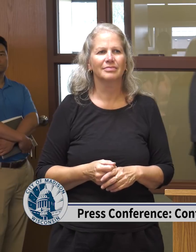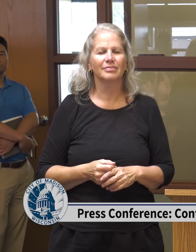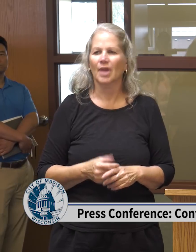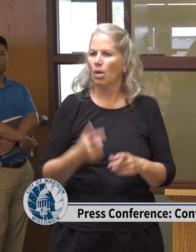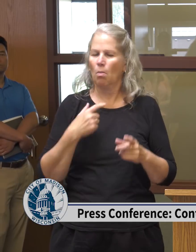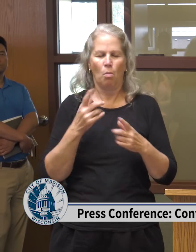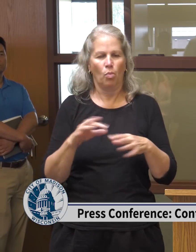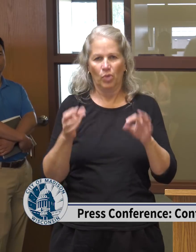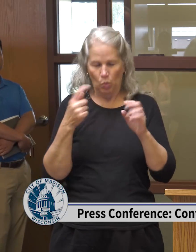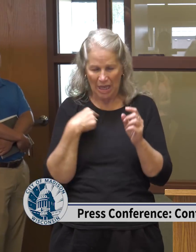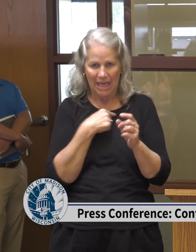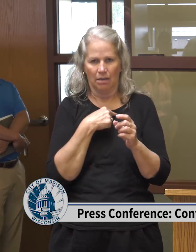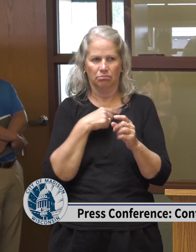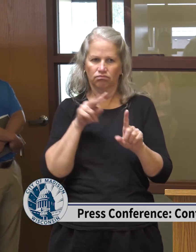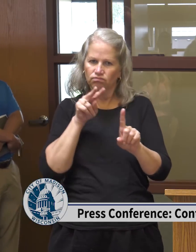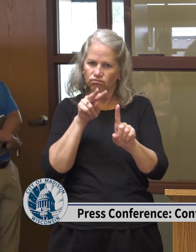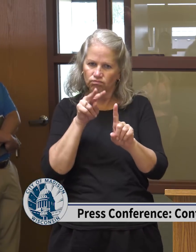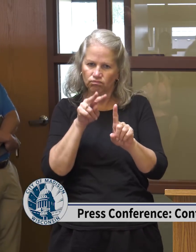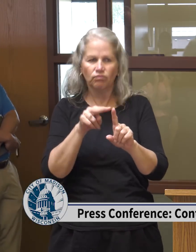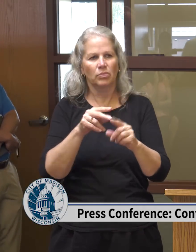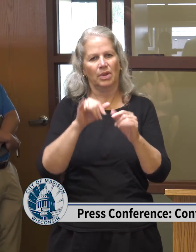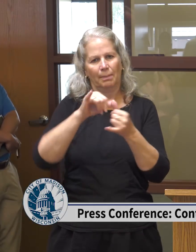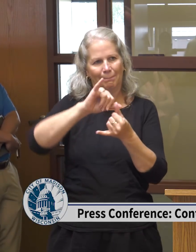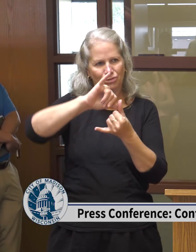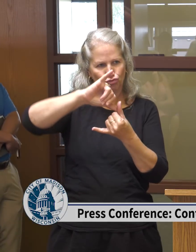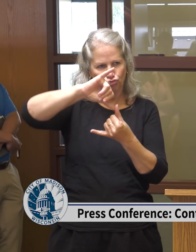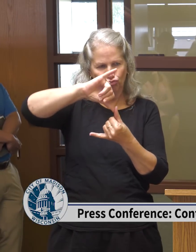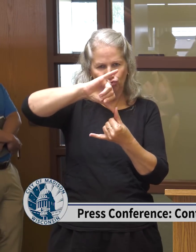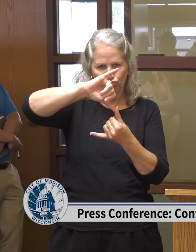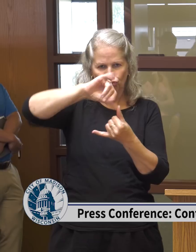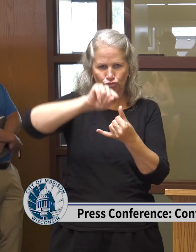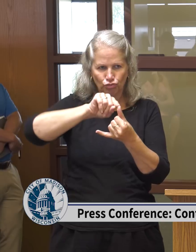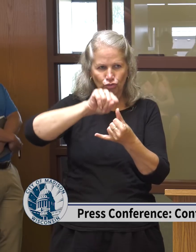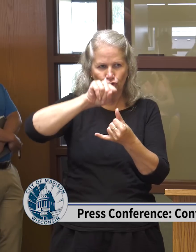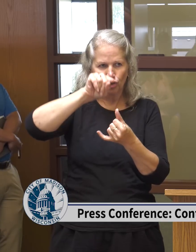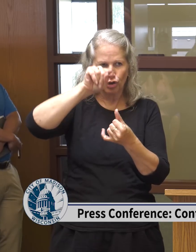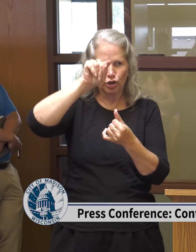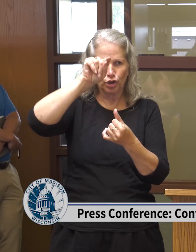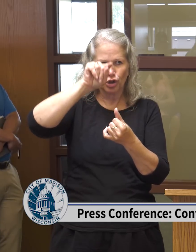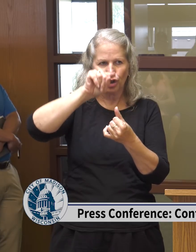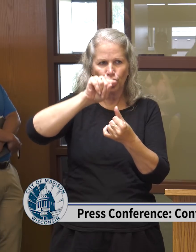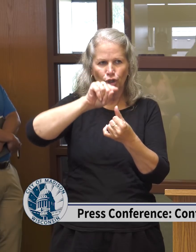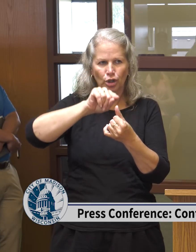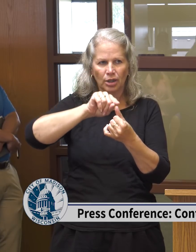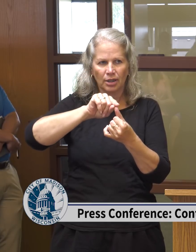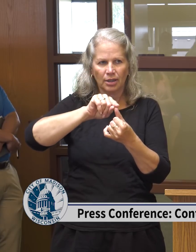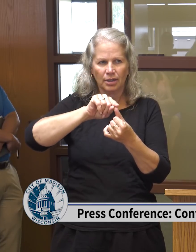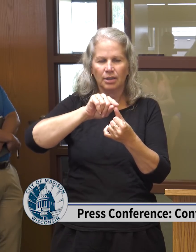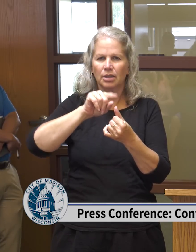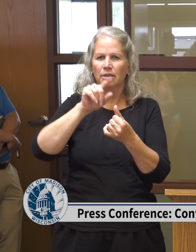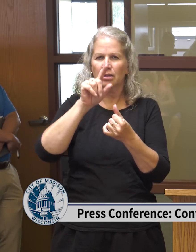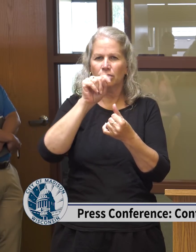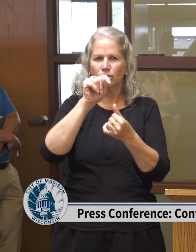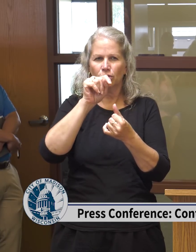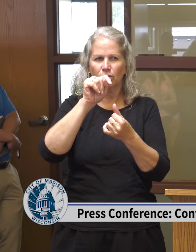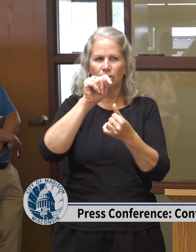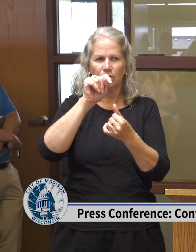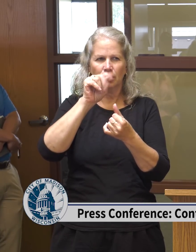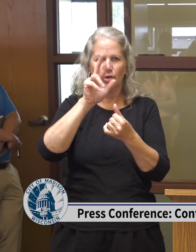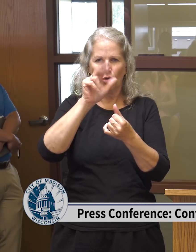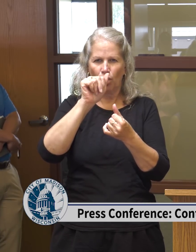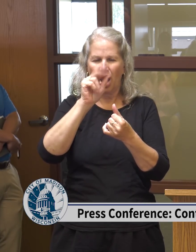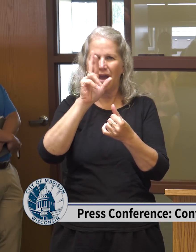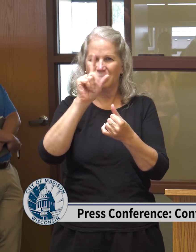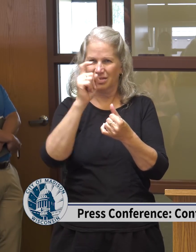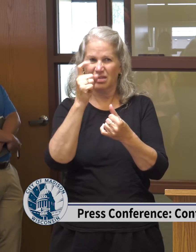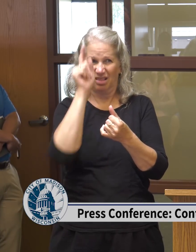Truax, does not tell the story. If you look at the official measurement for Monday,